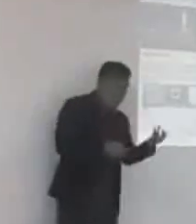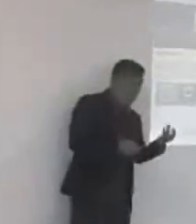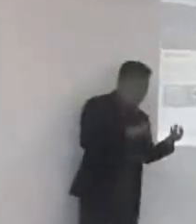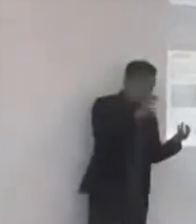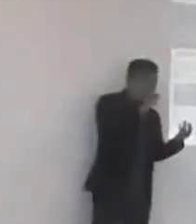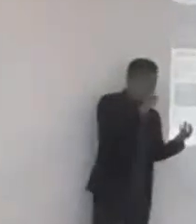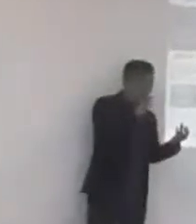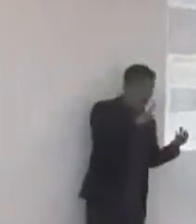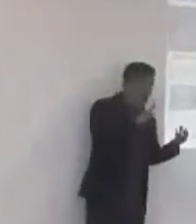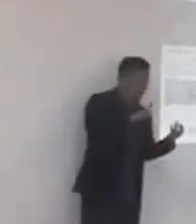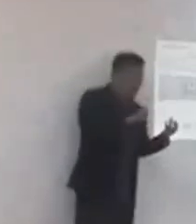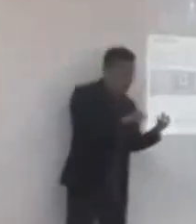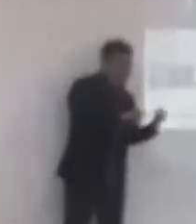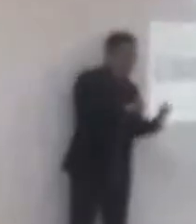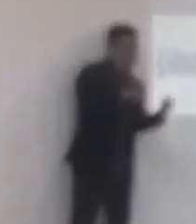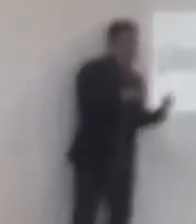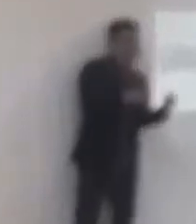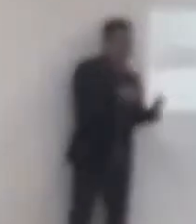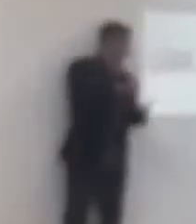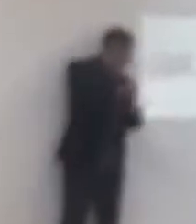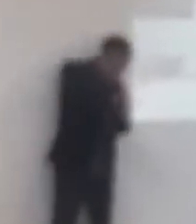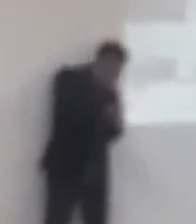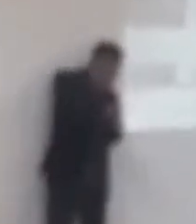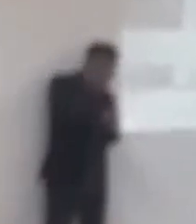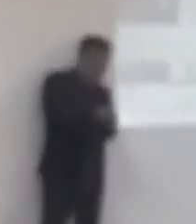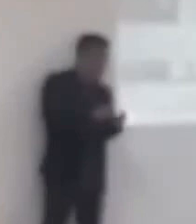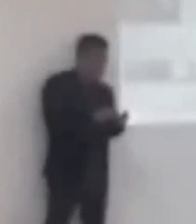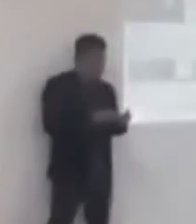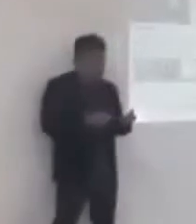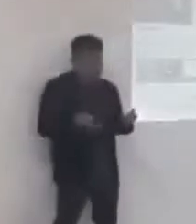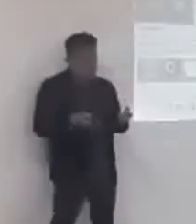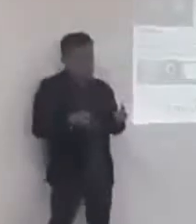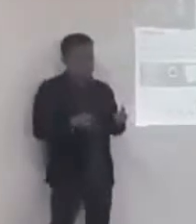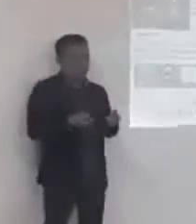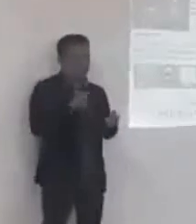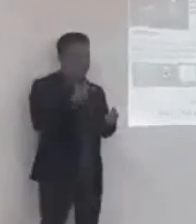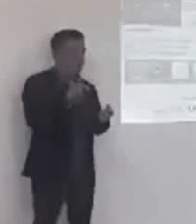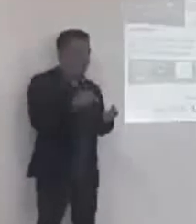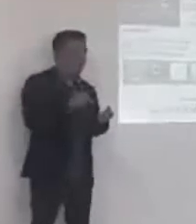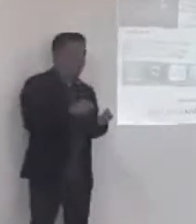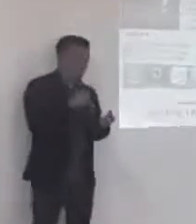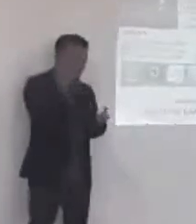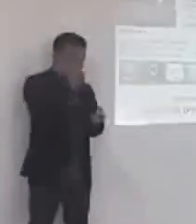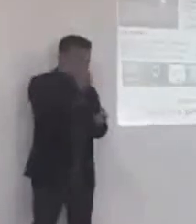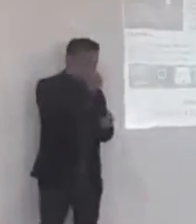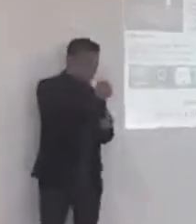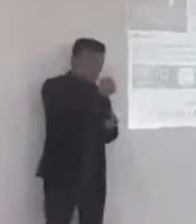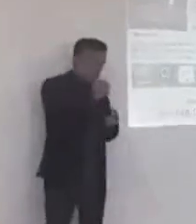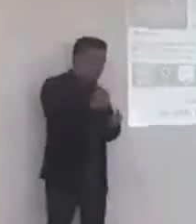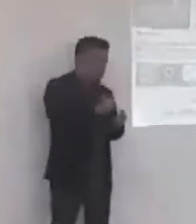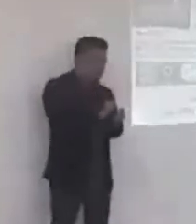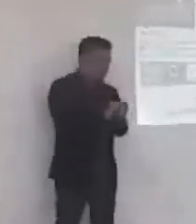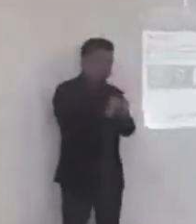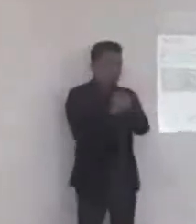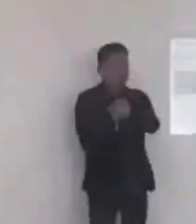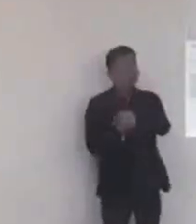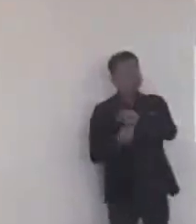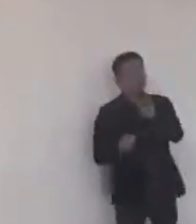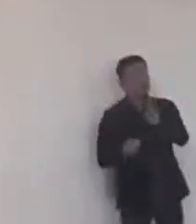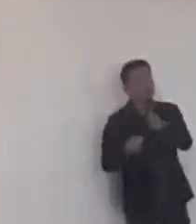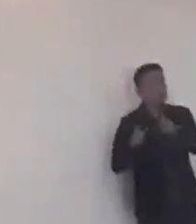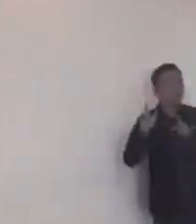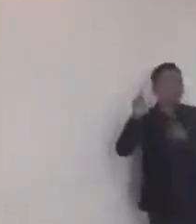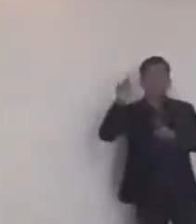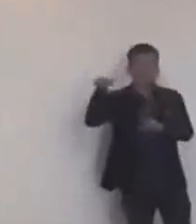The diamond stone is very ugly. To work with diamond, you need to work a lot to become diamond,